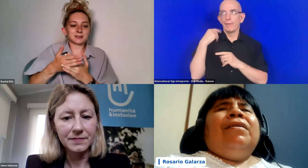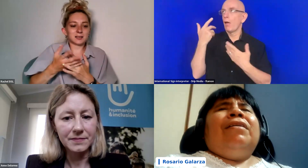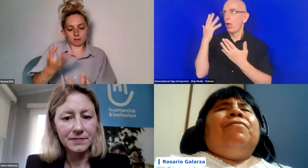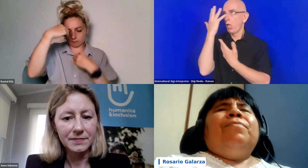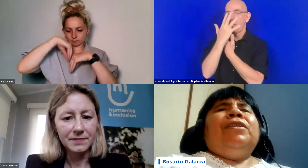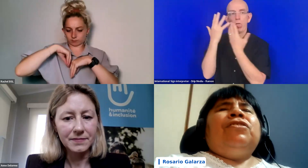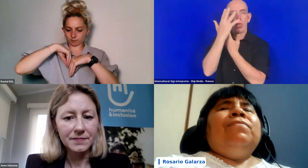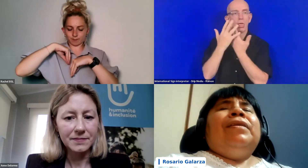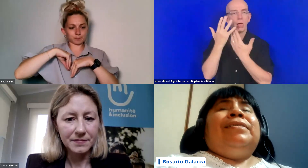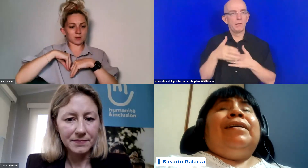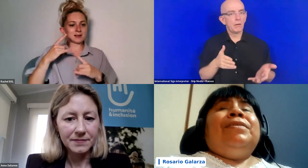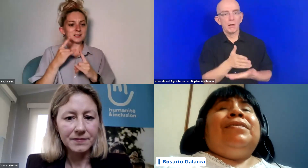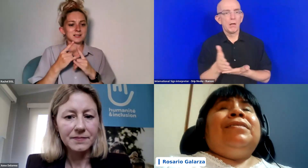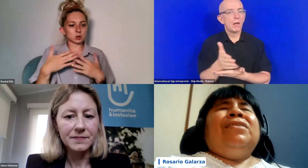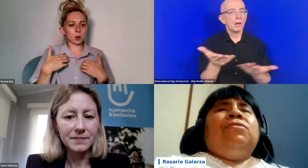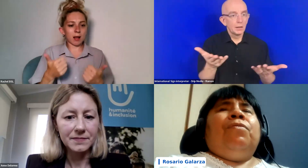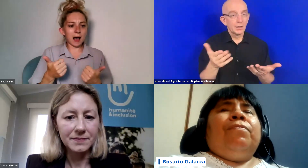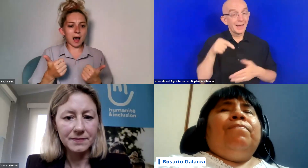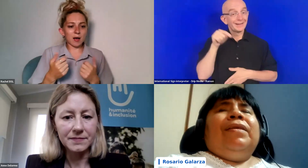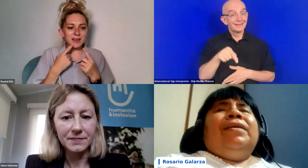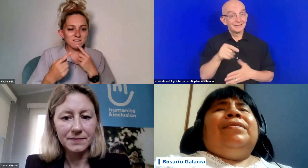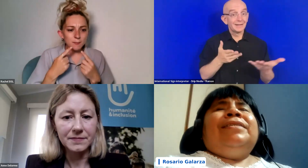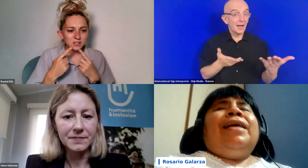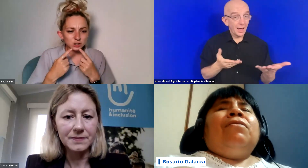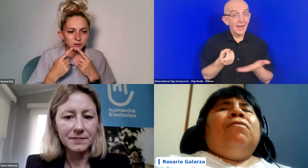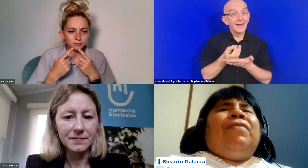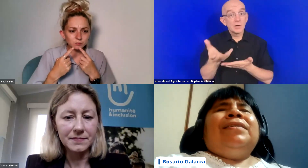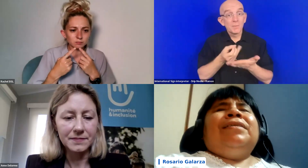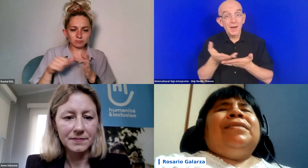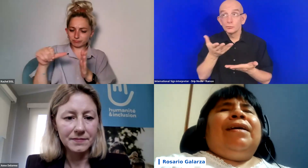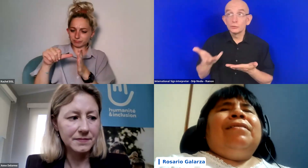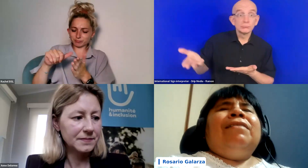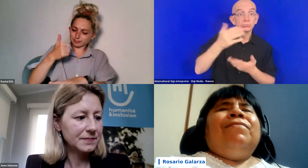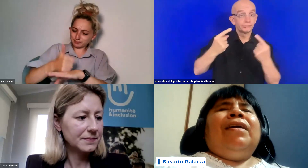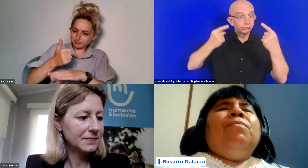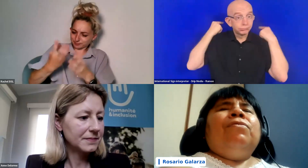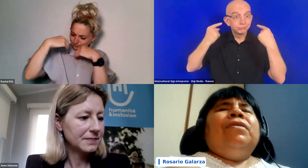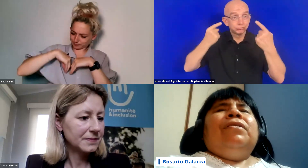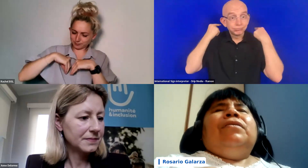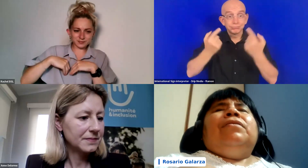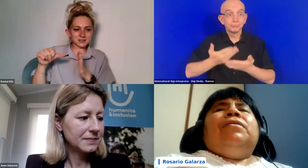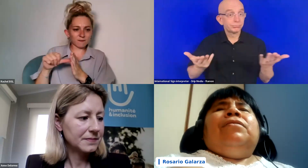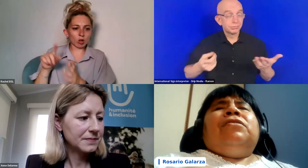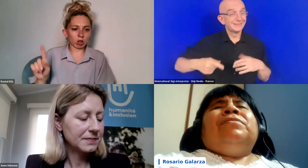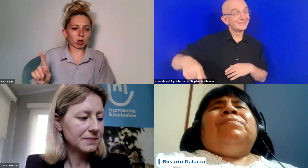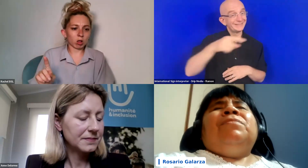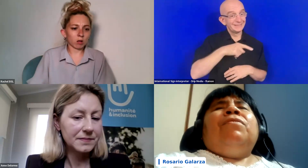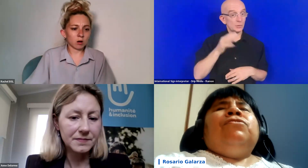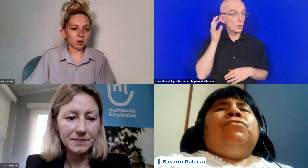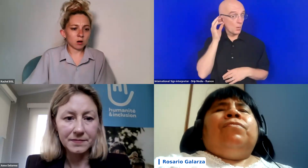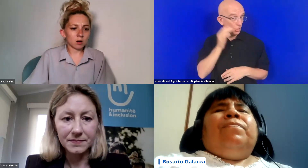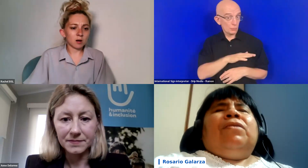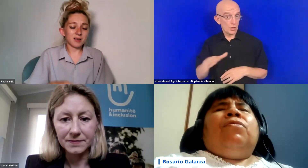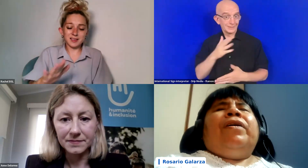health information, services, and support. This lack of access can leave them more